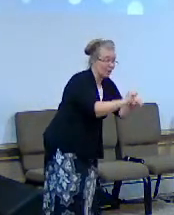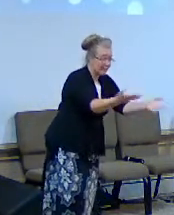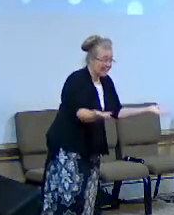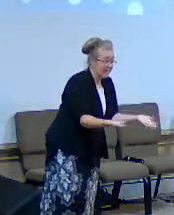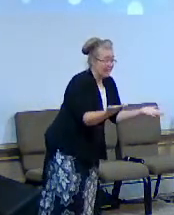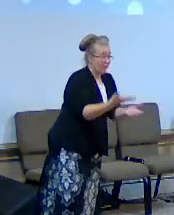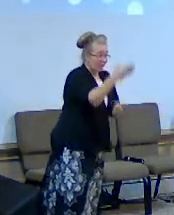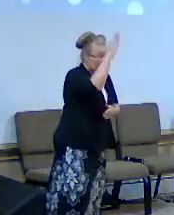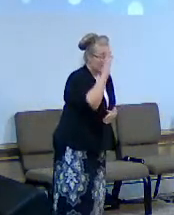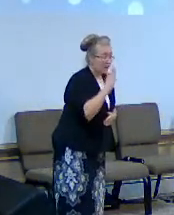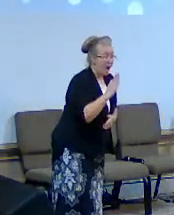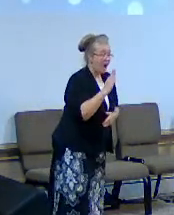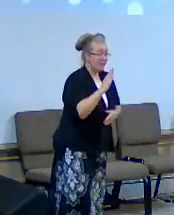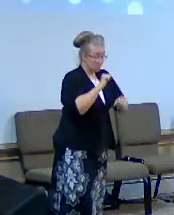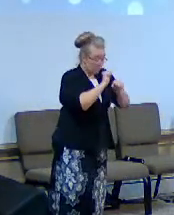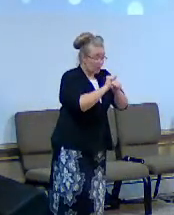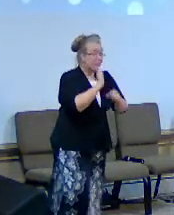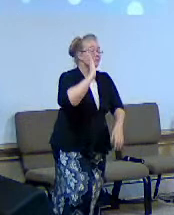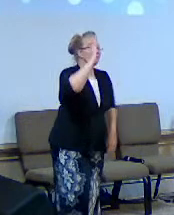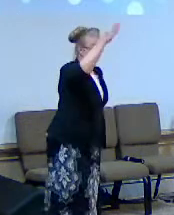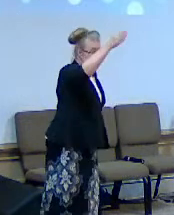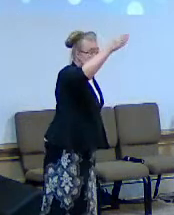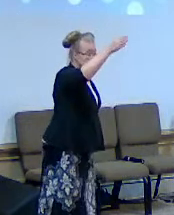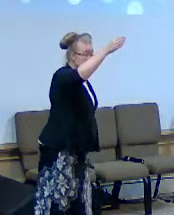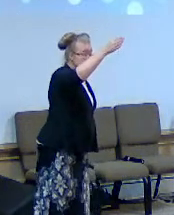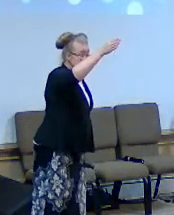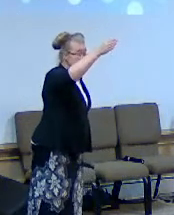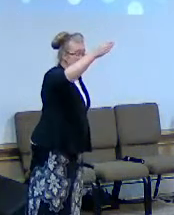it is God. Going forward.